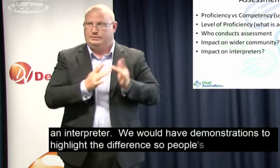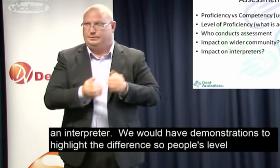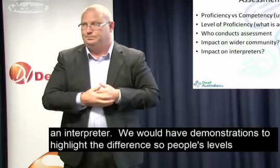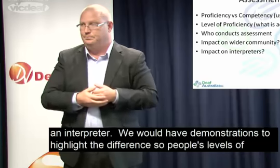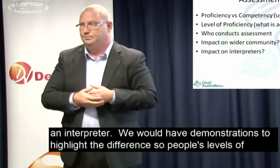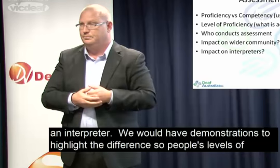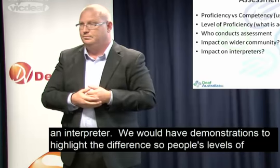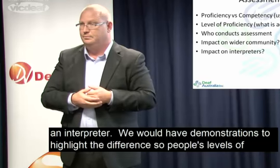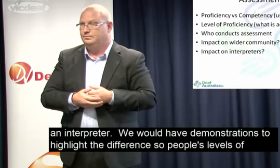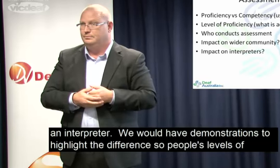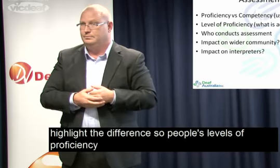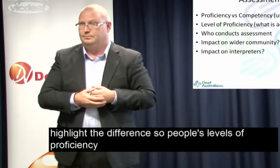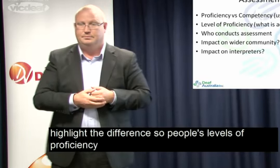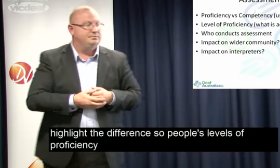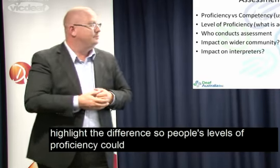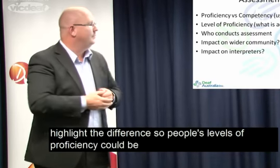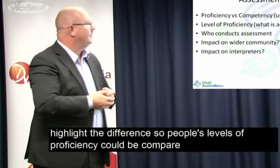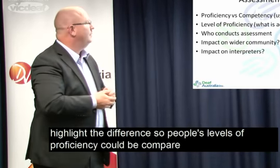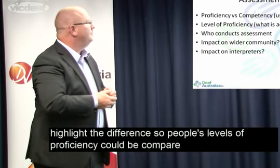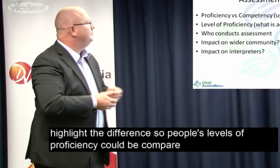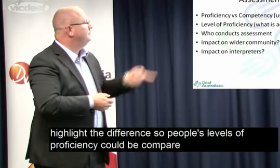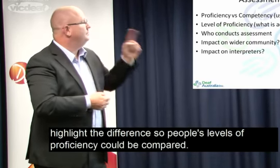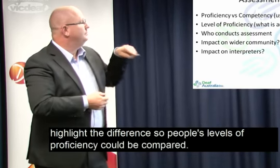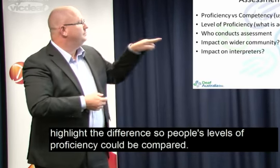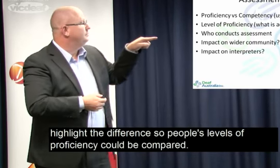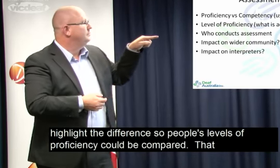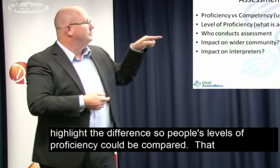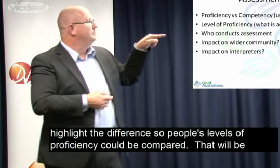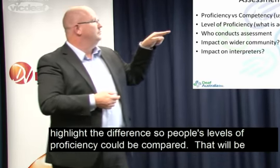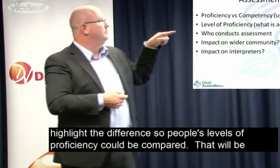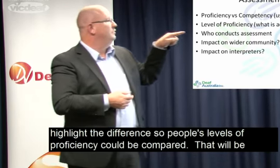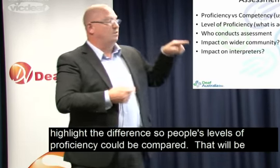So those videos will be available on the website.